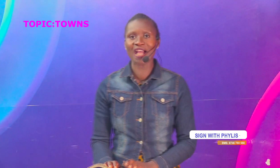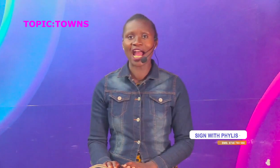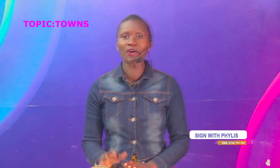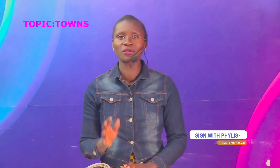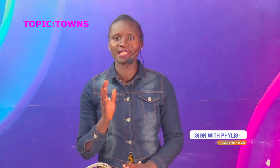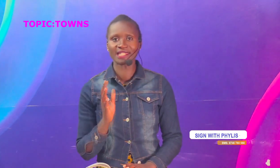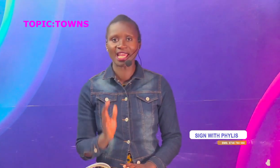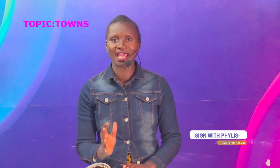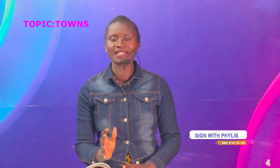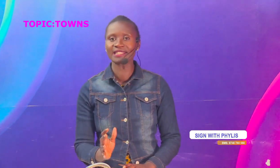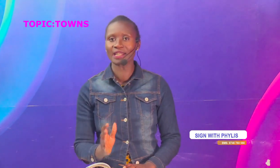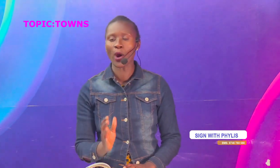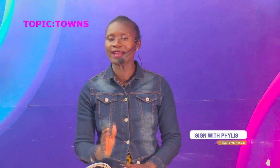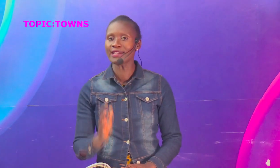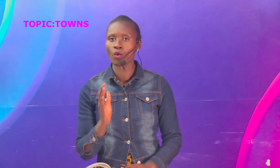do we sign the word Nakuru?